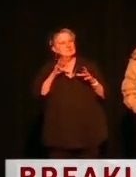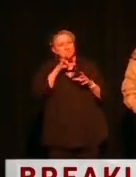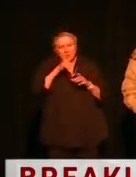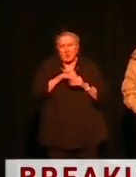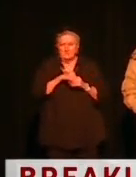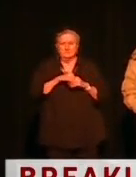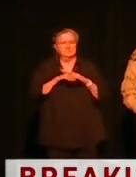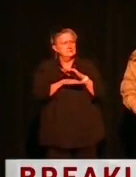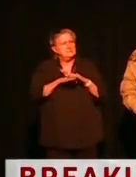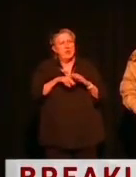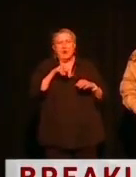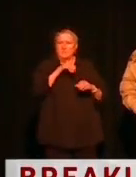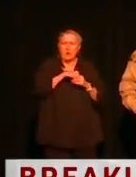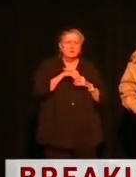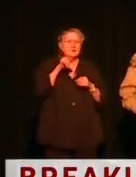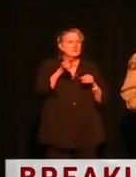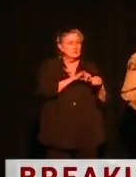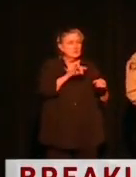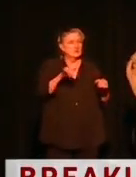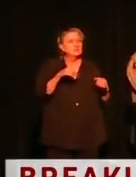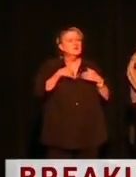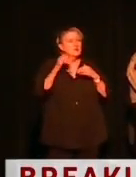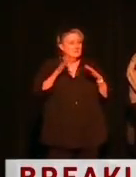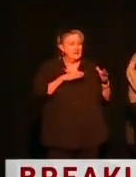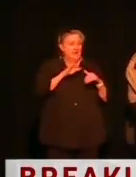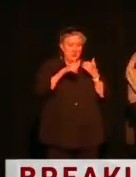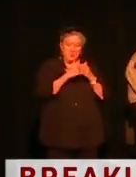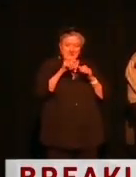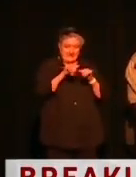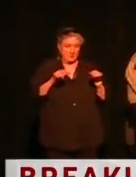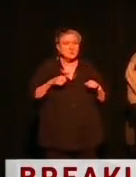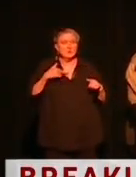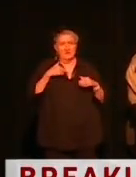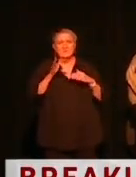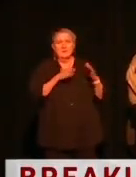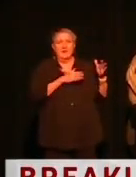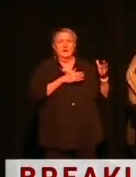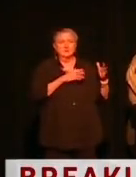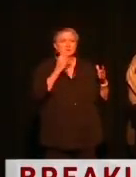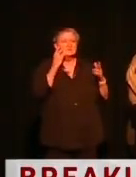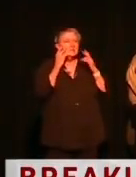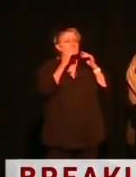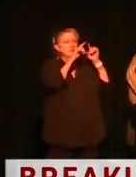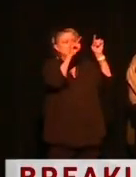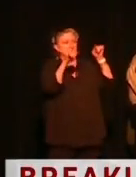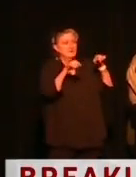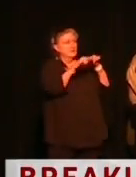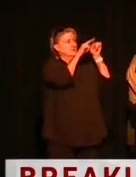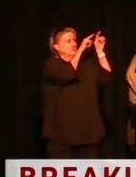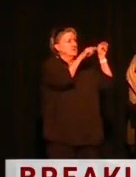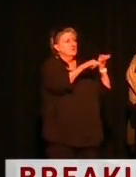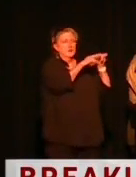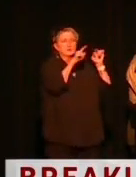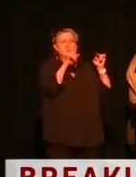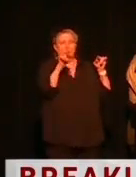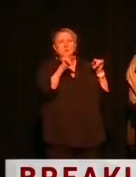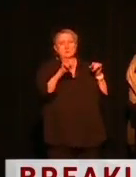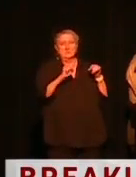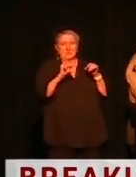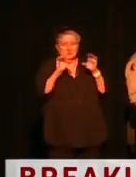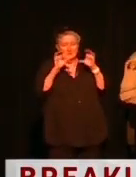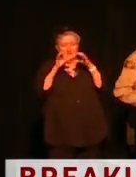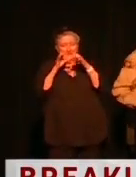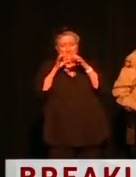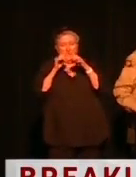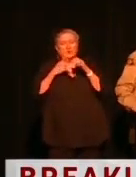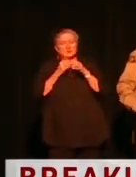in that as well. And have a plan in all of these areas. You can see these evacuation zones. They're all broken down into